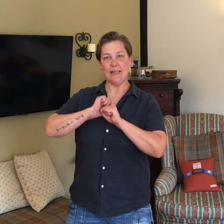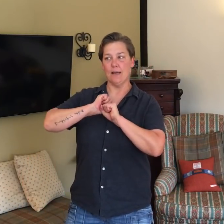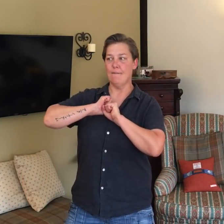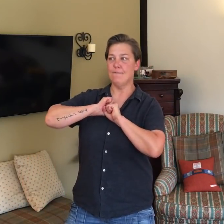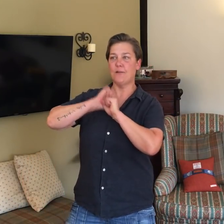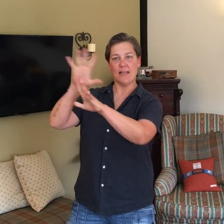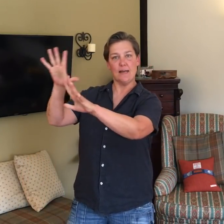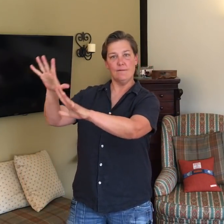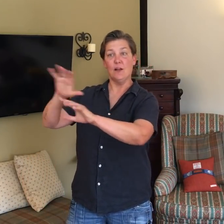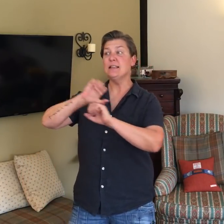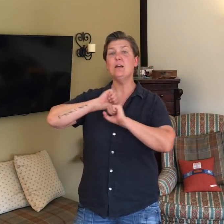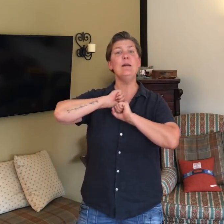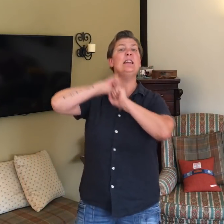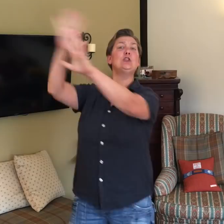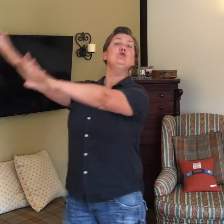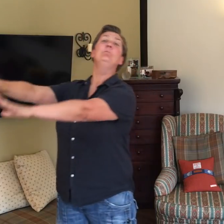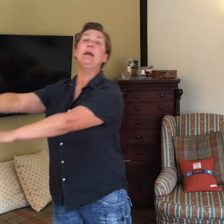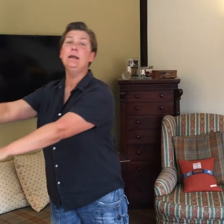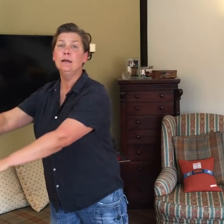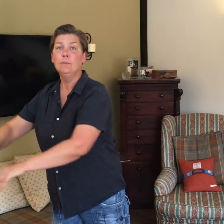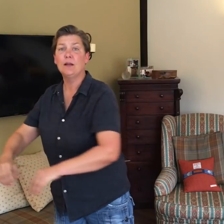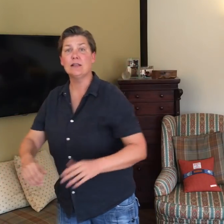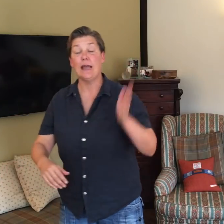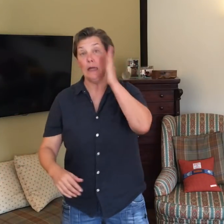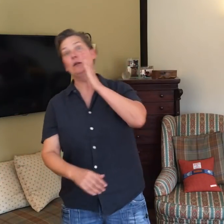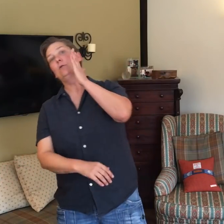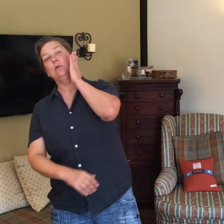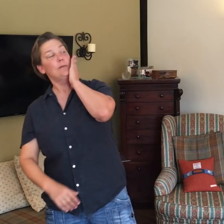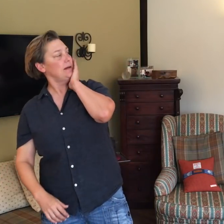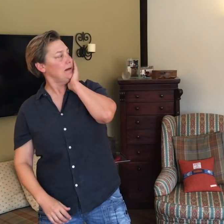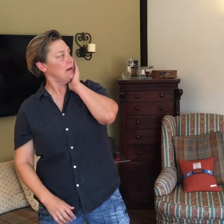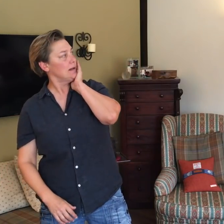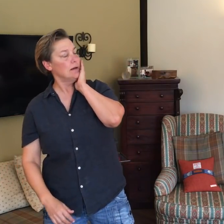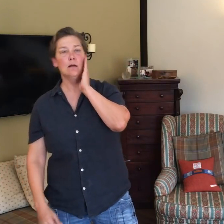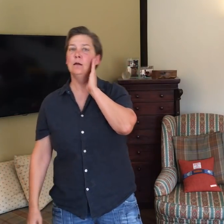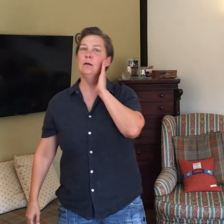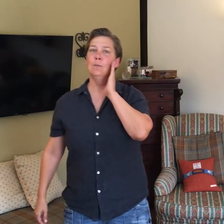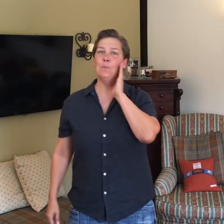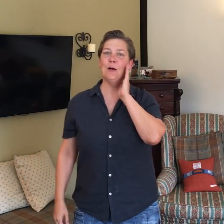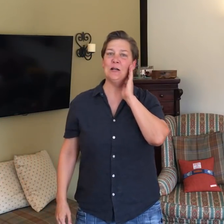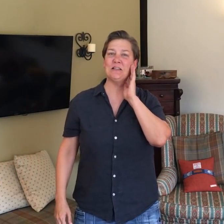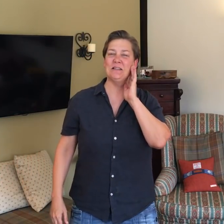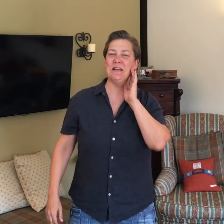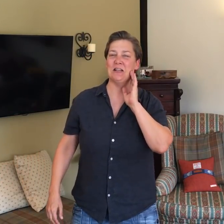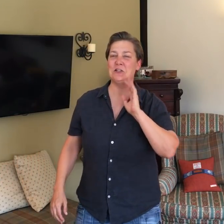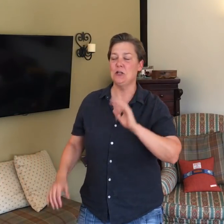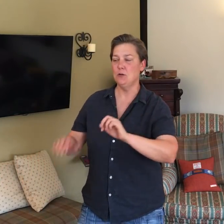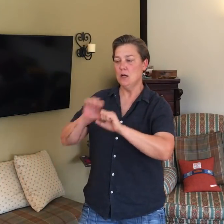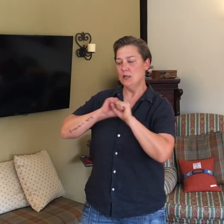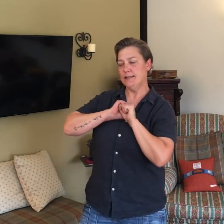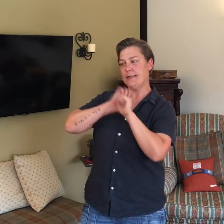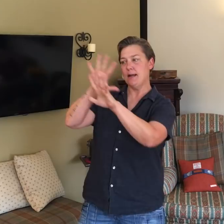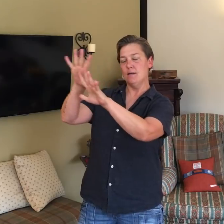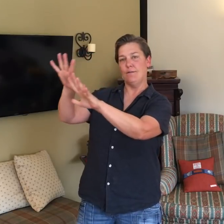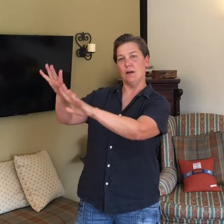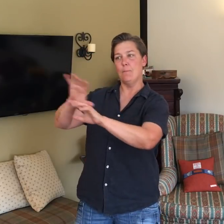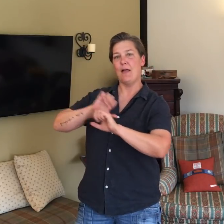here, send a flood. Now don't make it too big because again, you don't want to be hitting the person next to you. Send a flood, about that